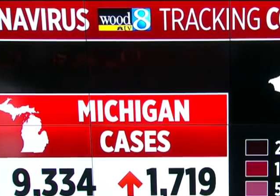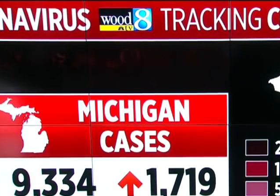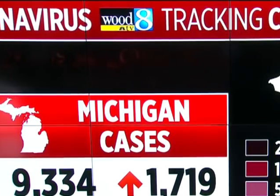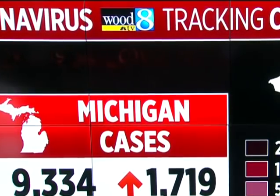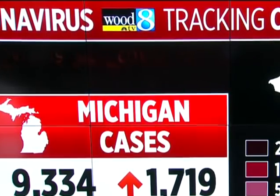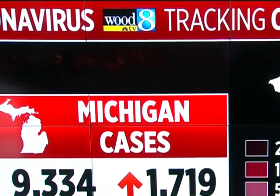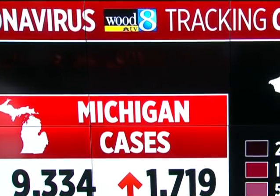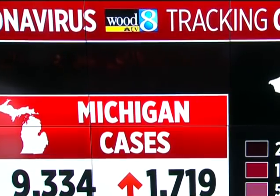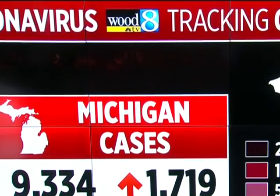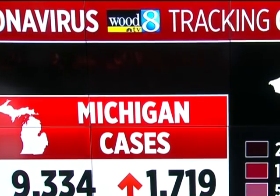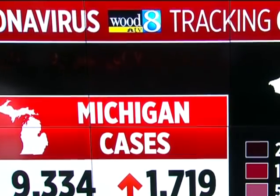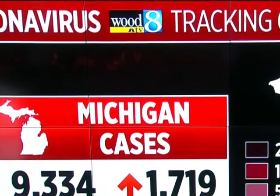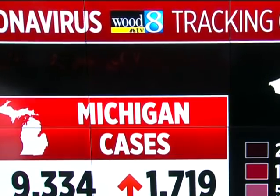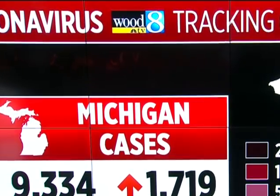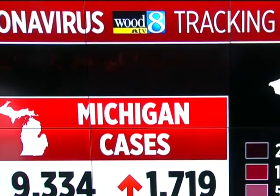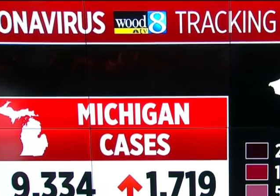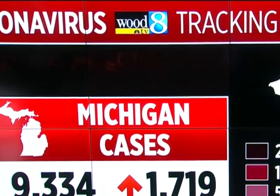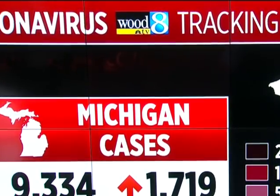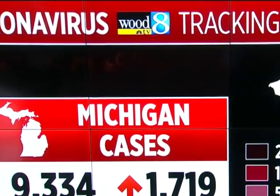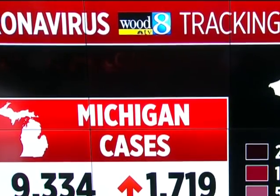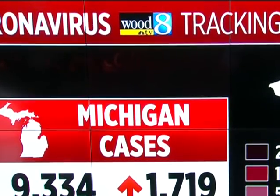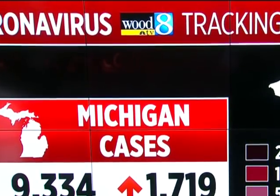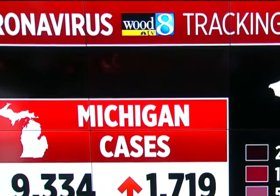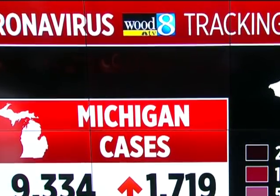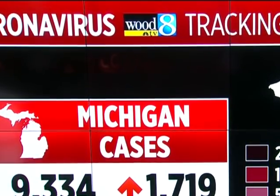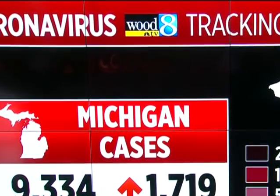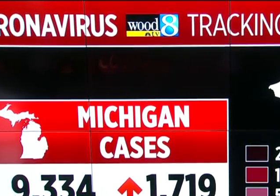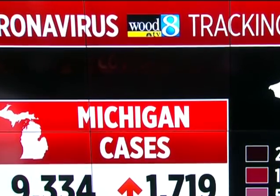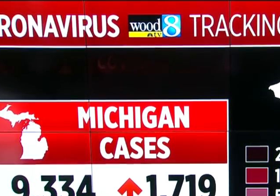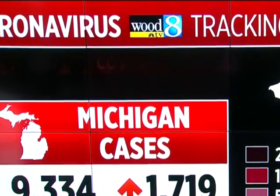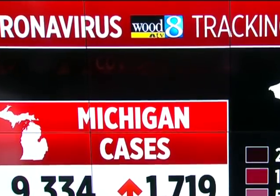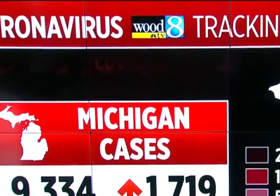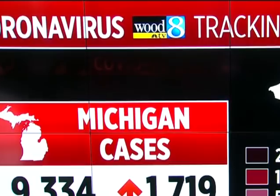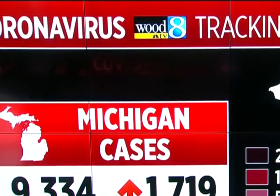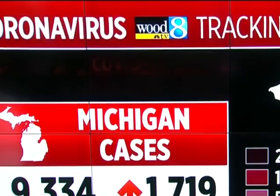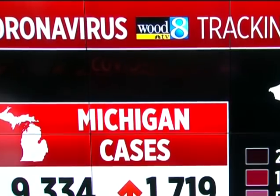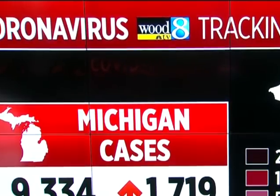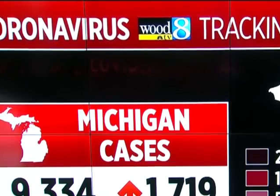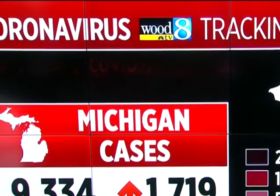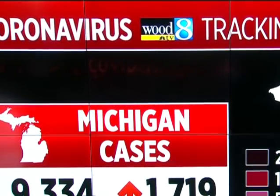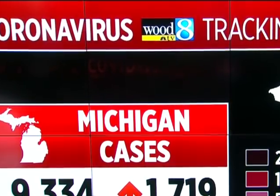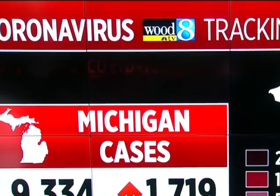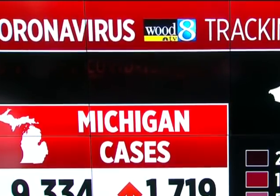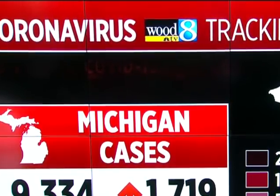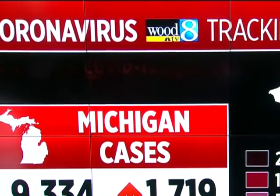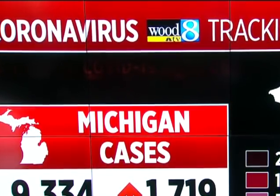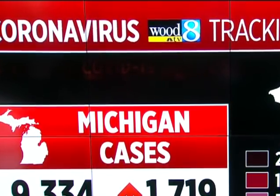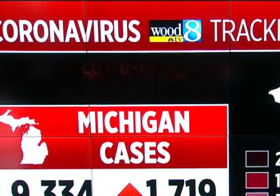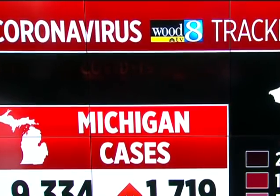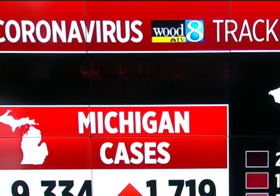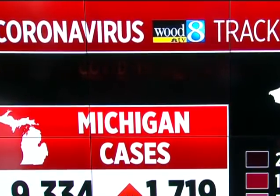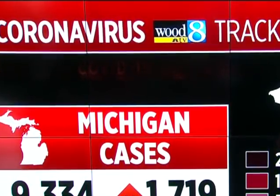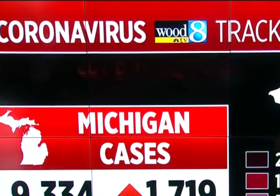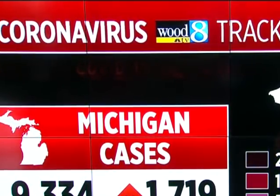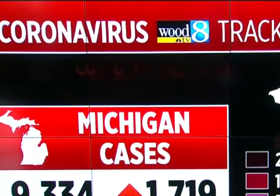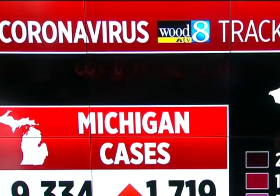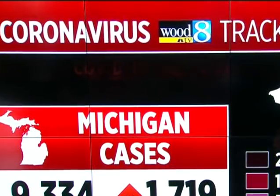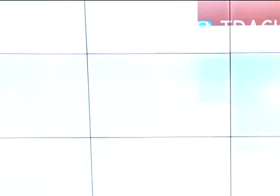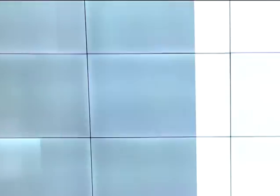would anticipate at some point a conversation about that, but there's not been one yet, and there's not a decision right now either.